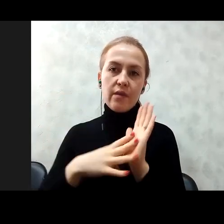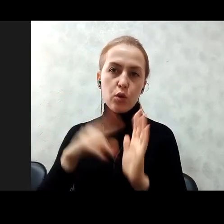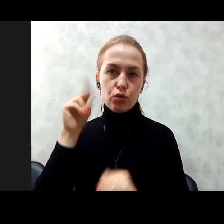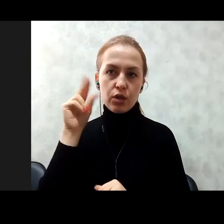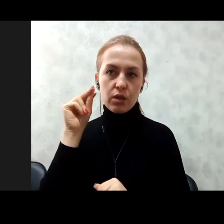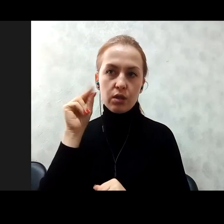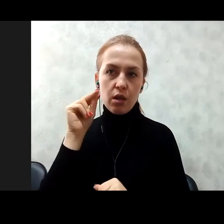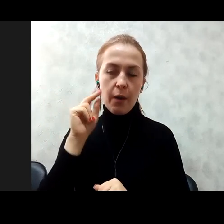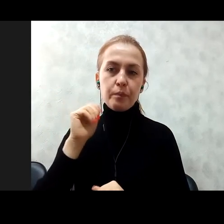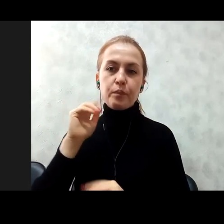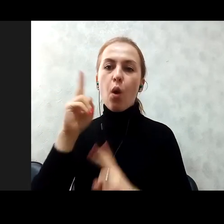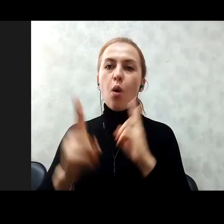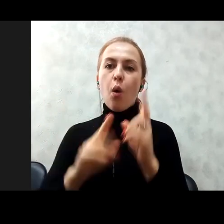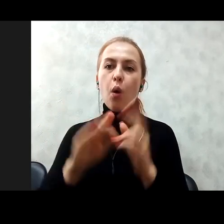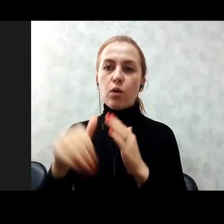The